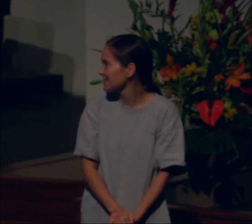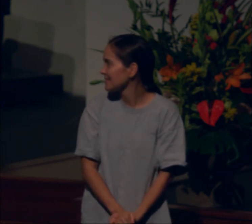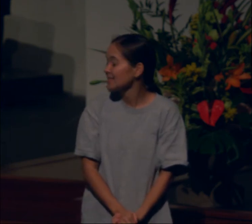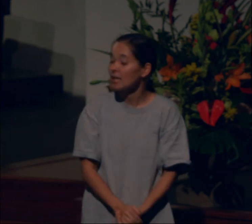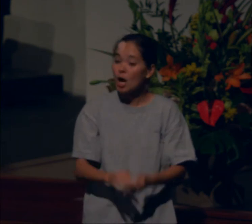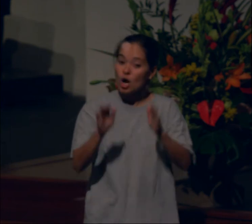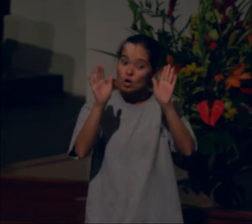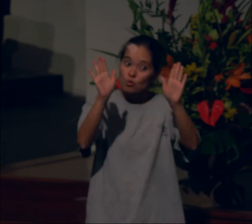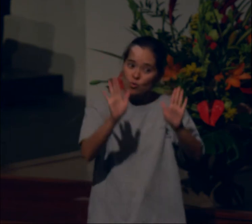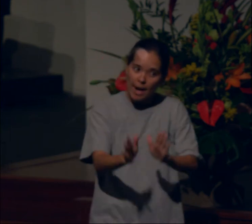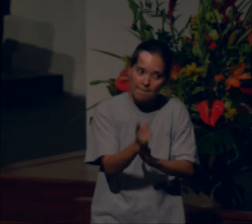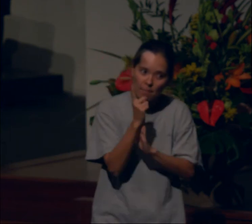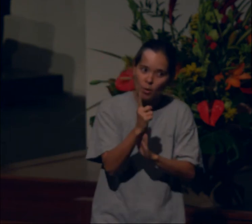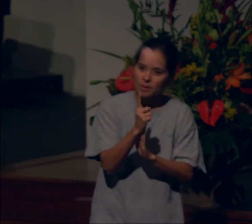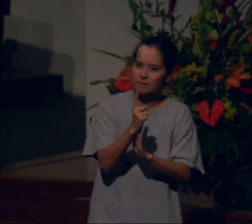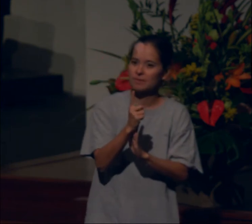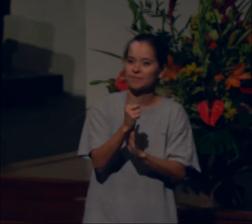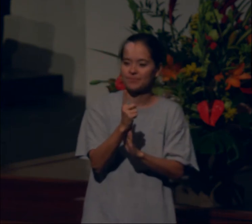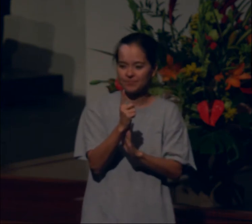Great moments